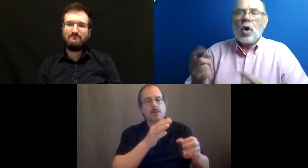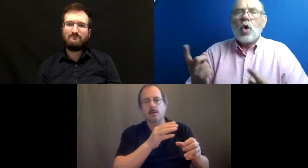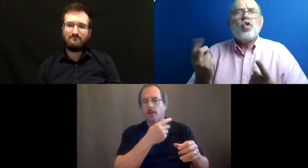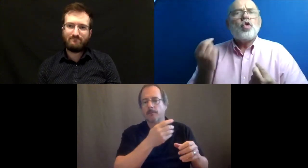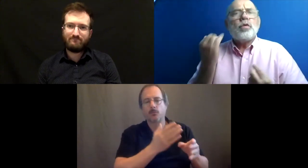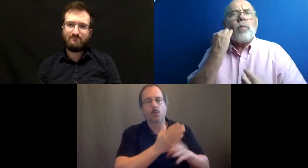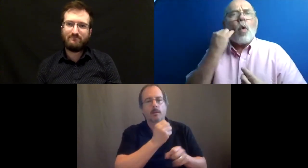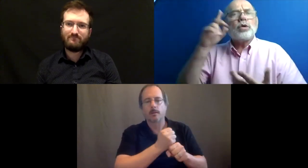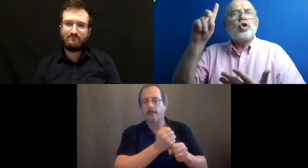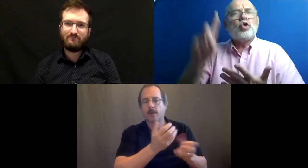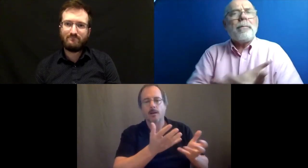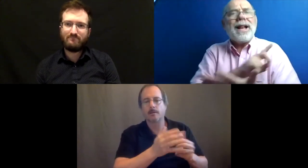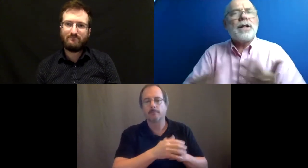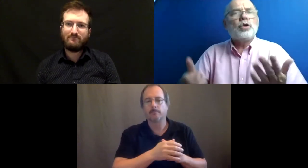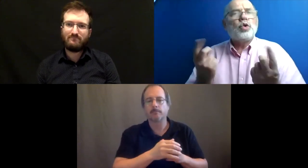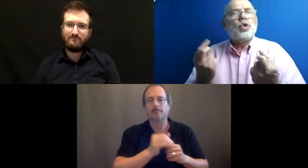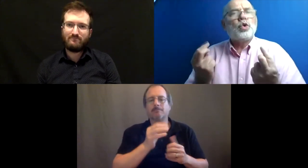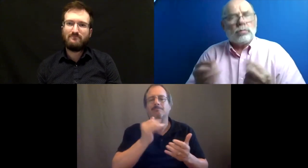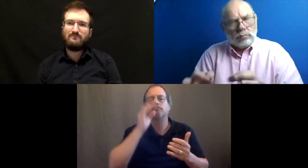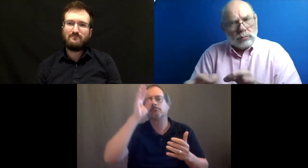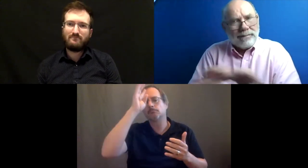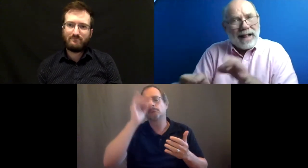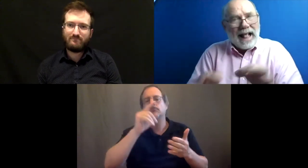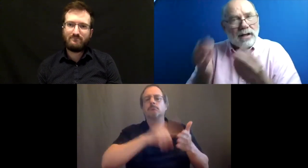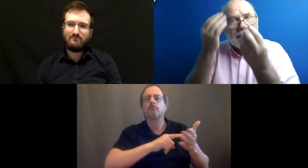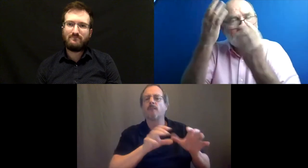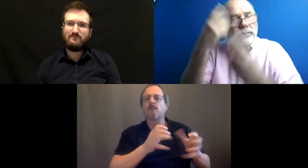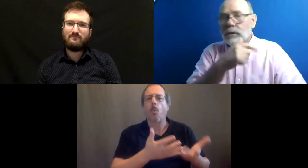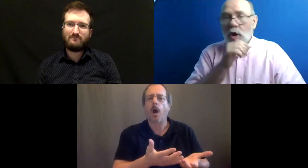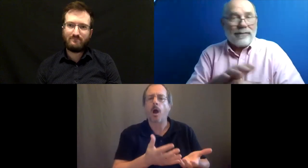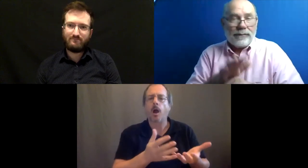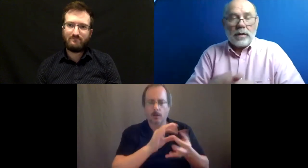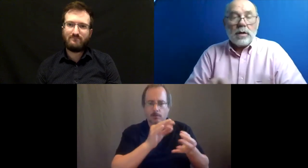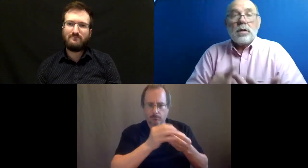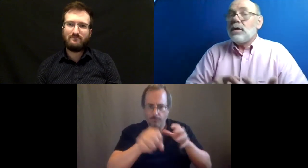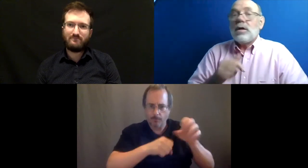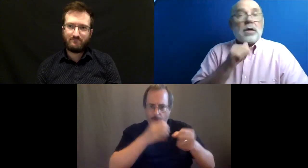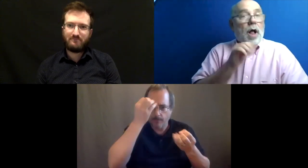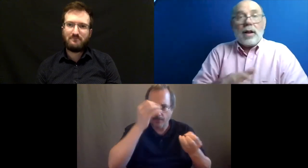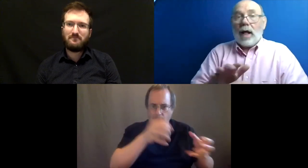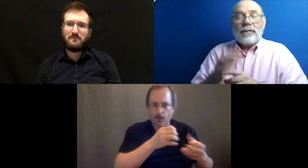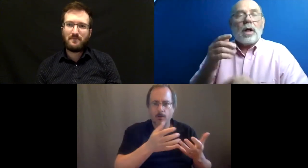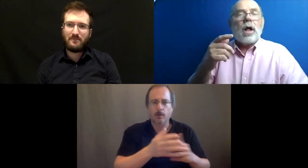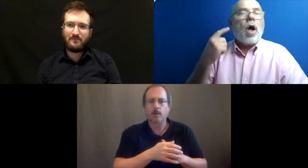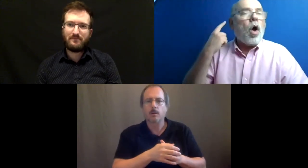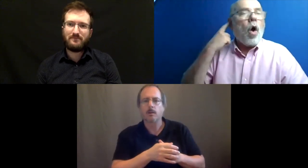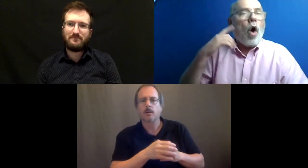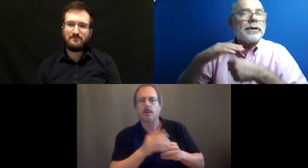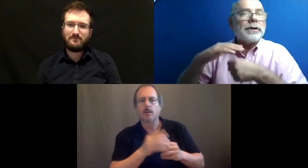in employment. Say, for example, somebody experiences employment in